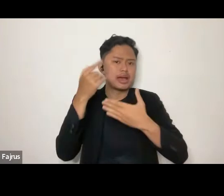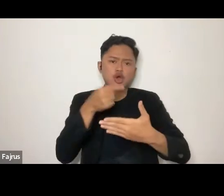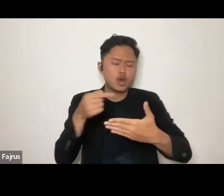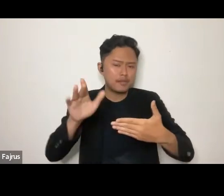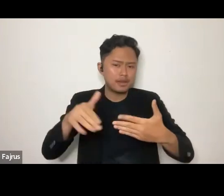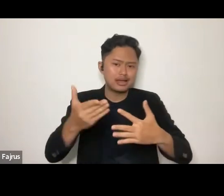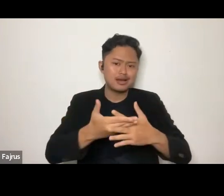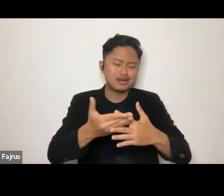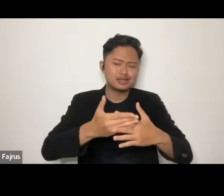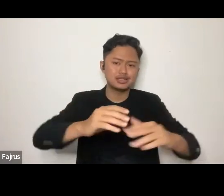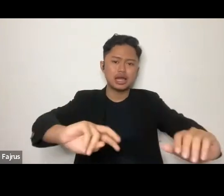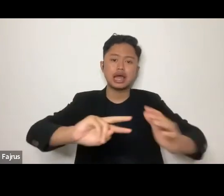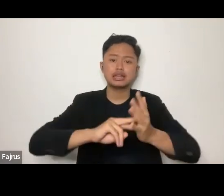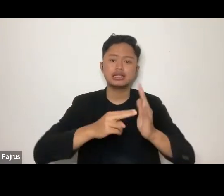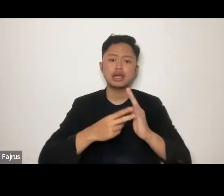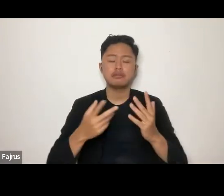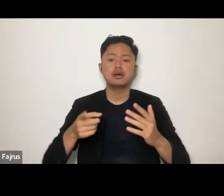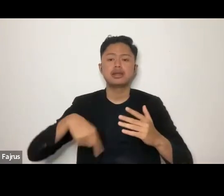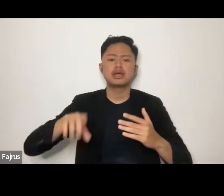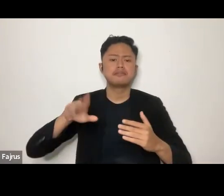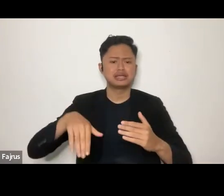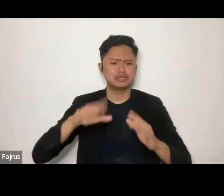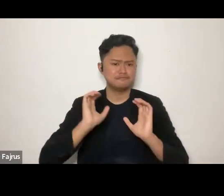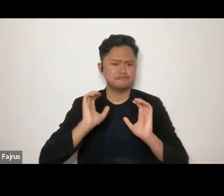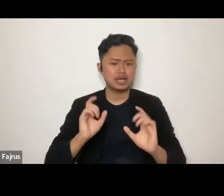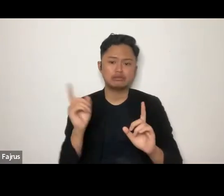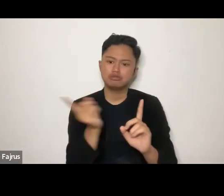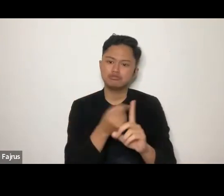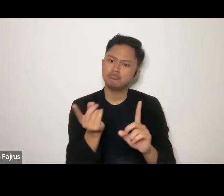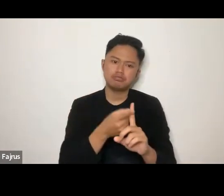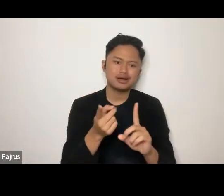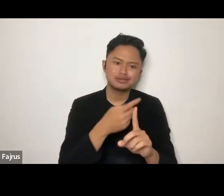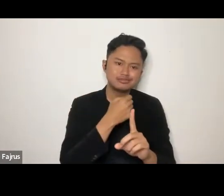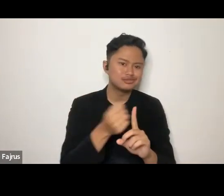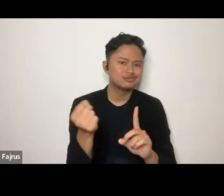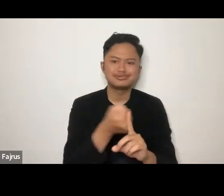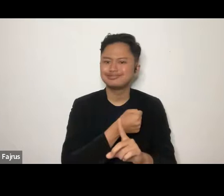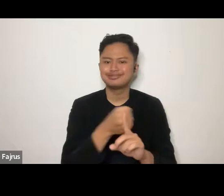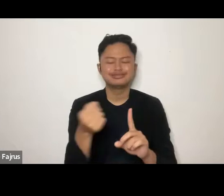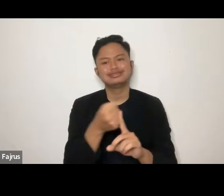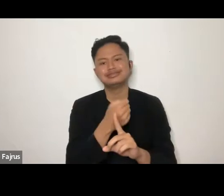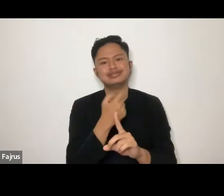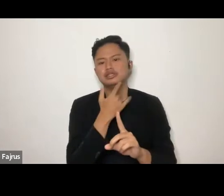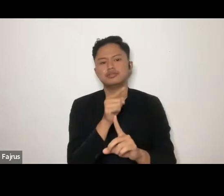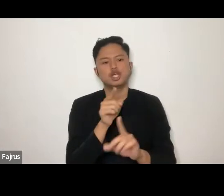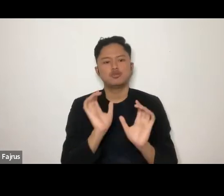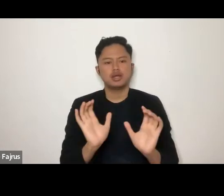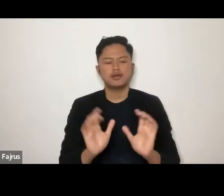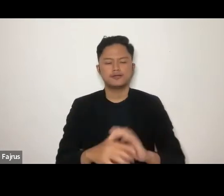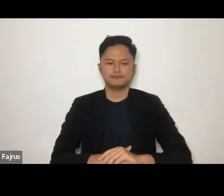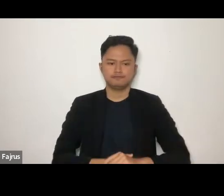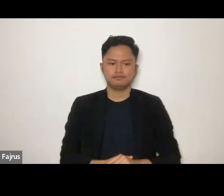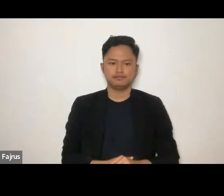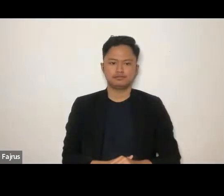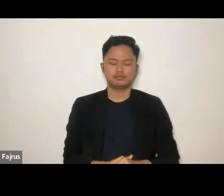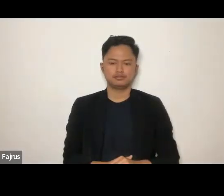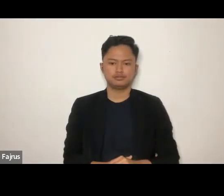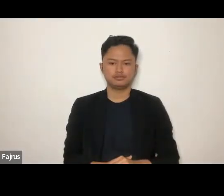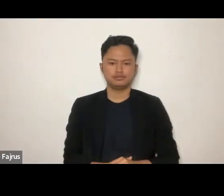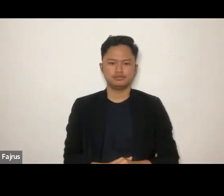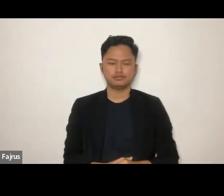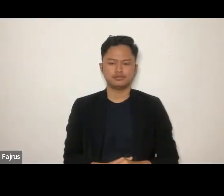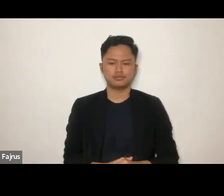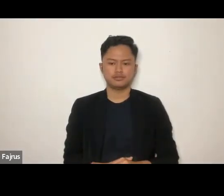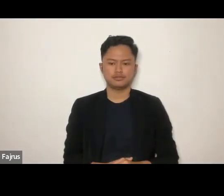and that have faced torture and arbitrary arrests and things like that. So, and there are